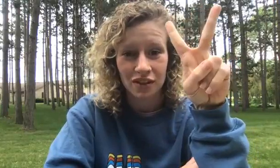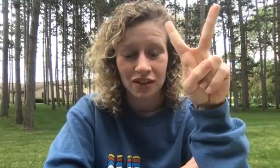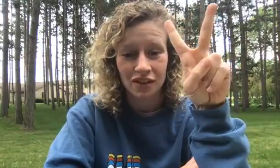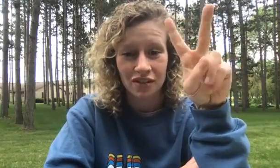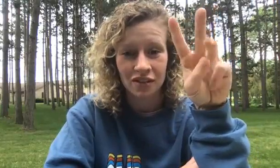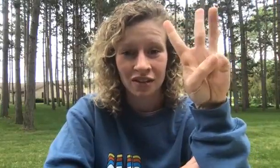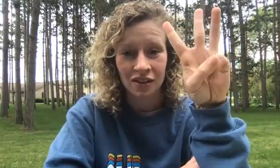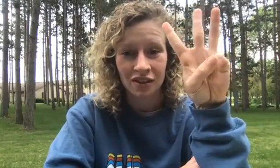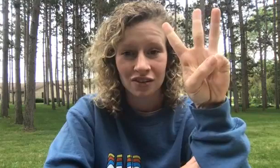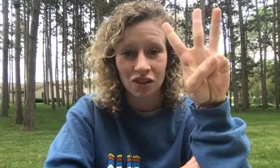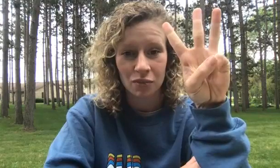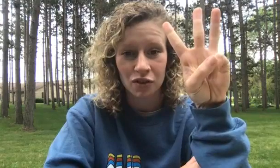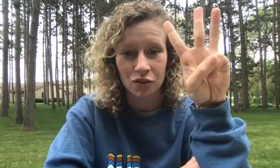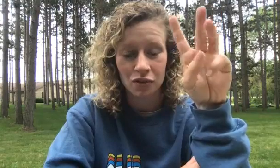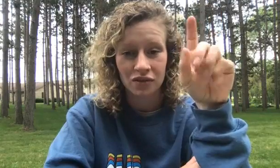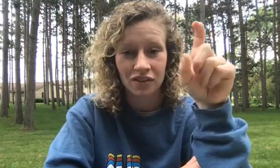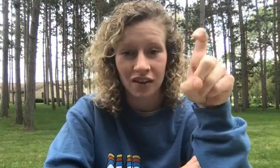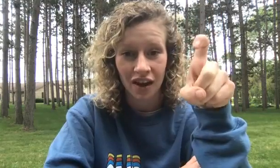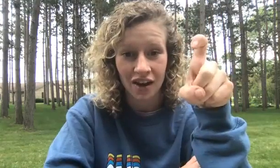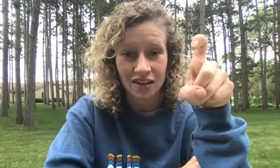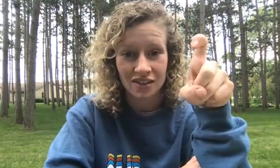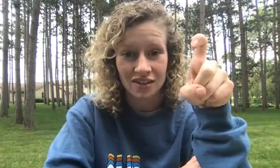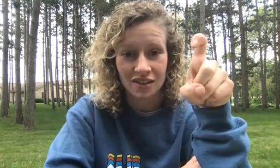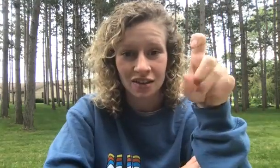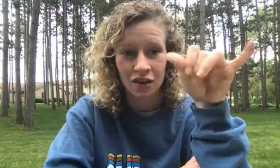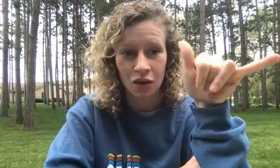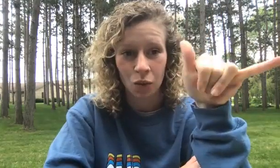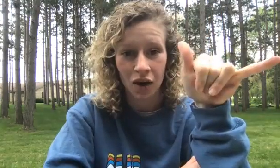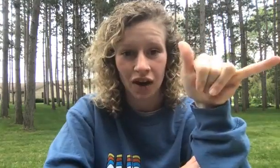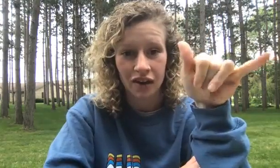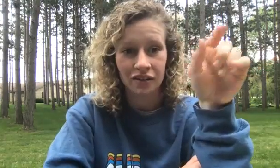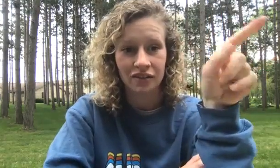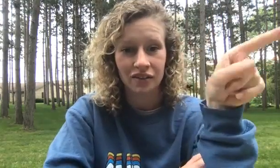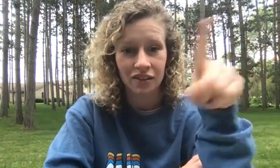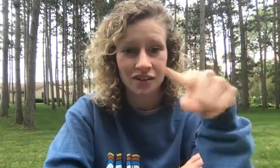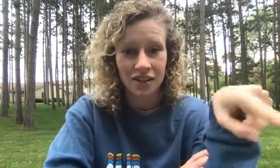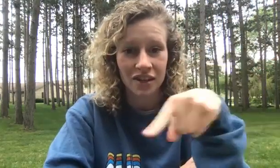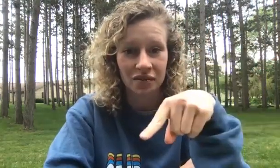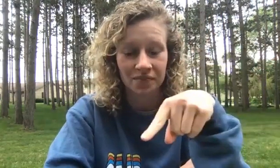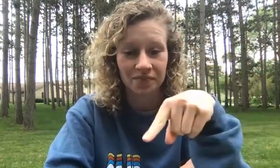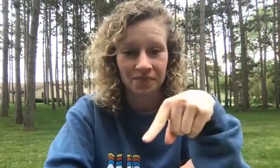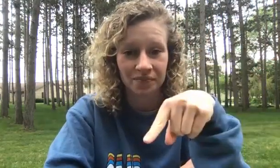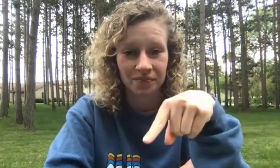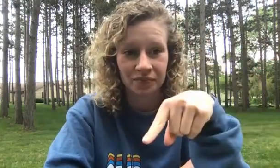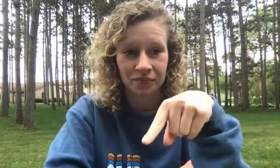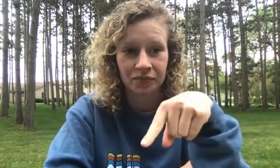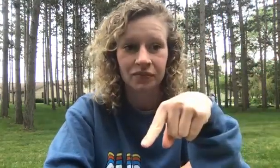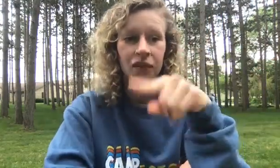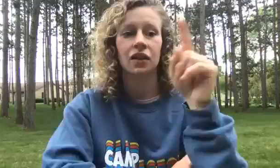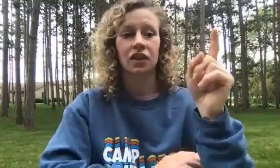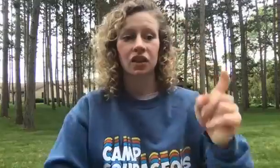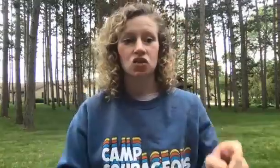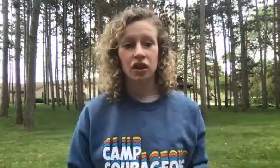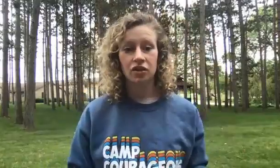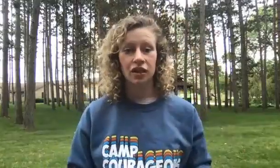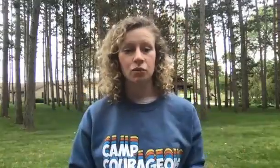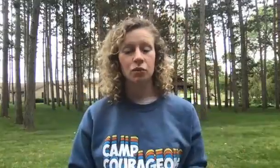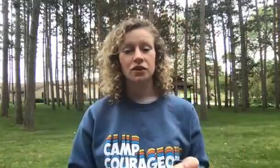V, W, X, Y, and Z. And then let's try your name one more time.